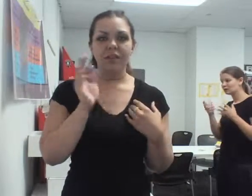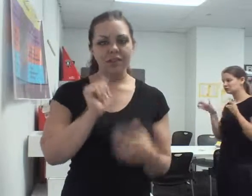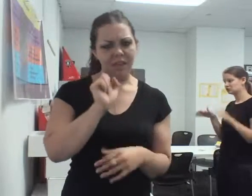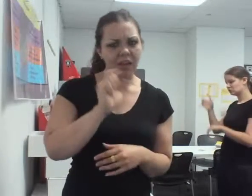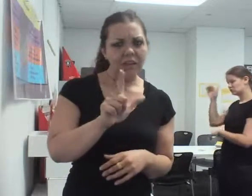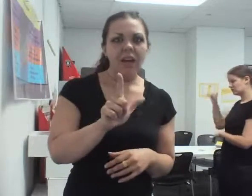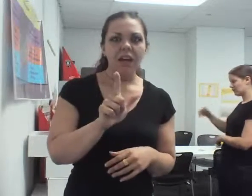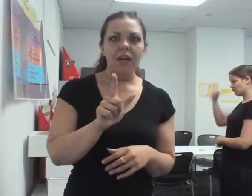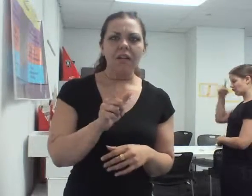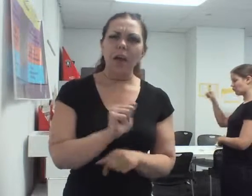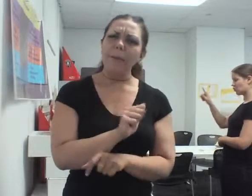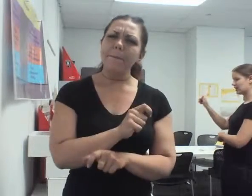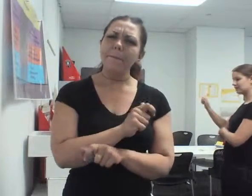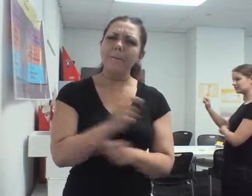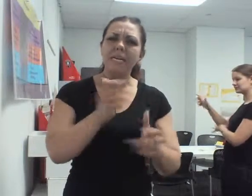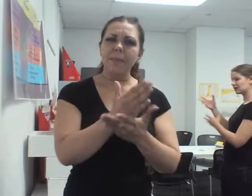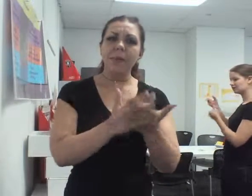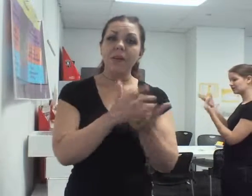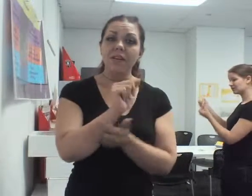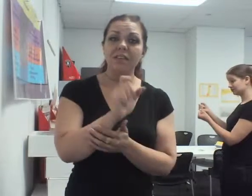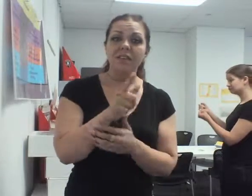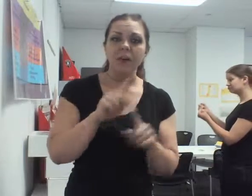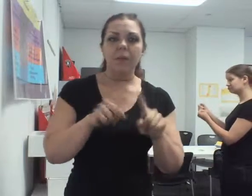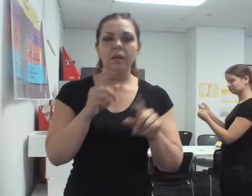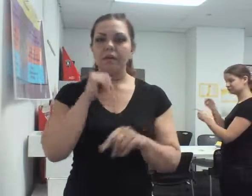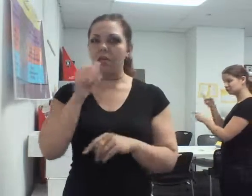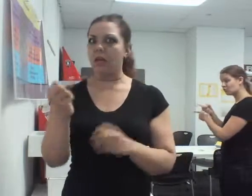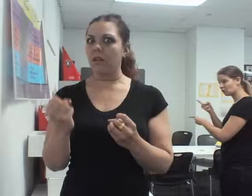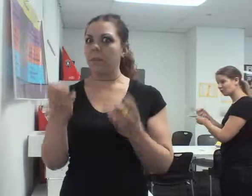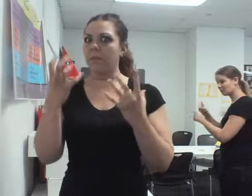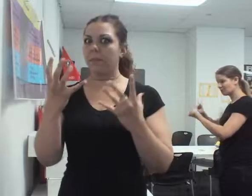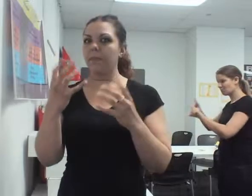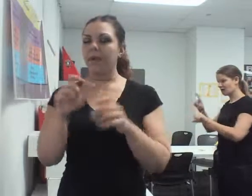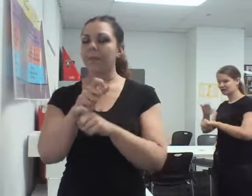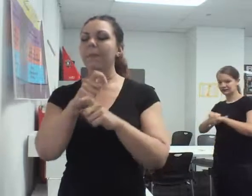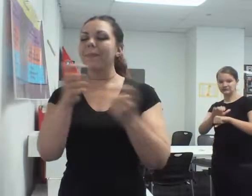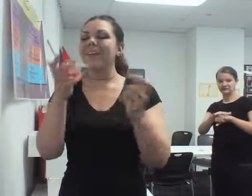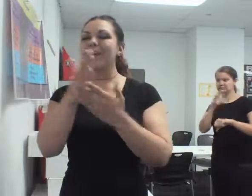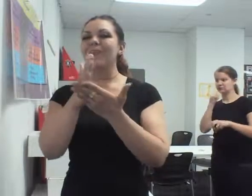of ASL. But it's not a huge part of English. Close your eyes for a minute and listen.